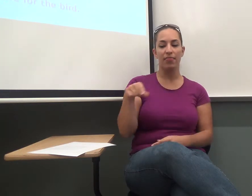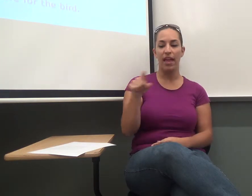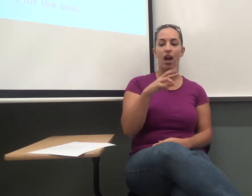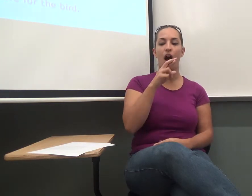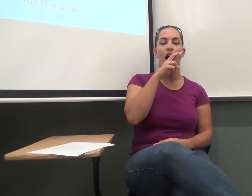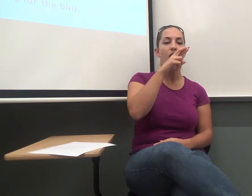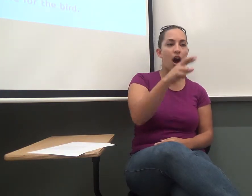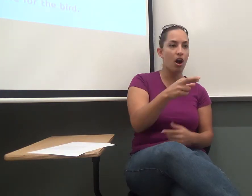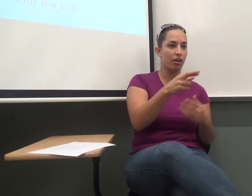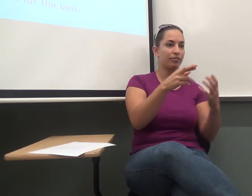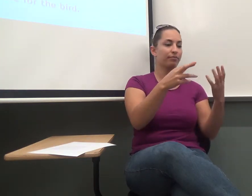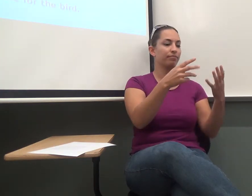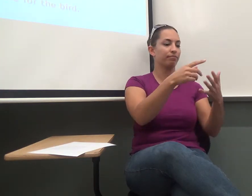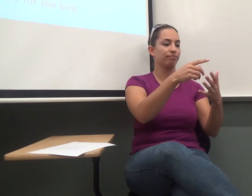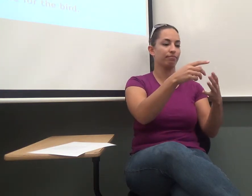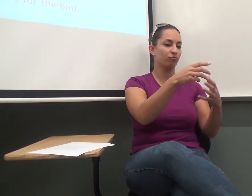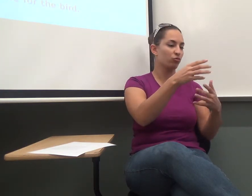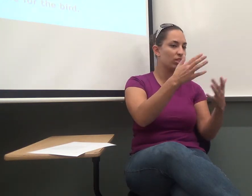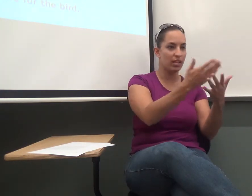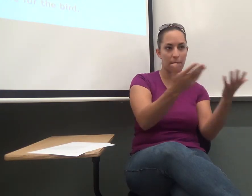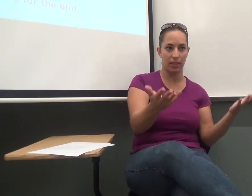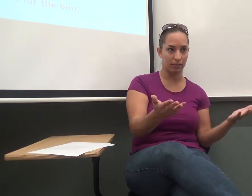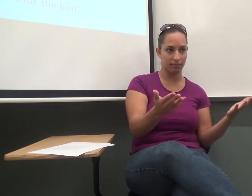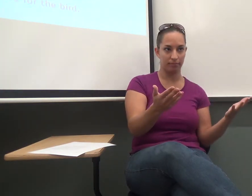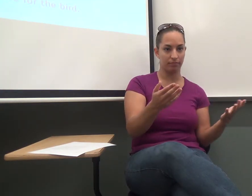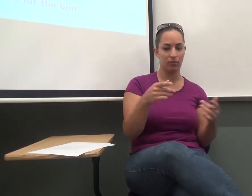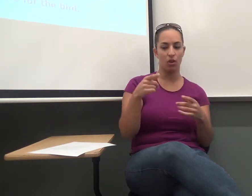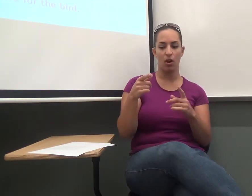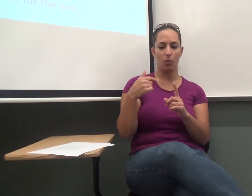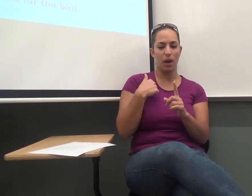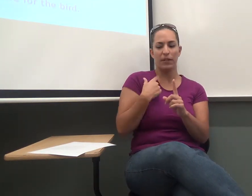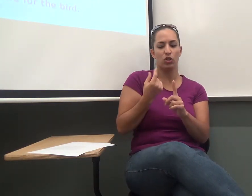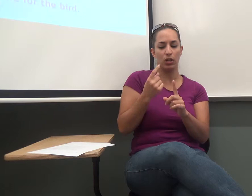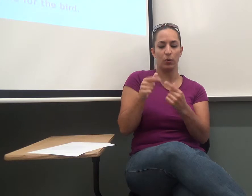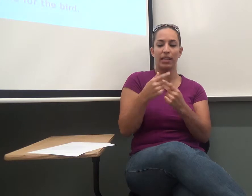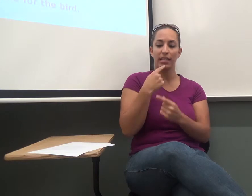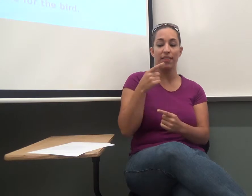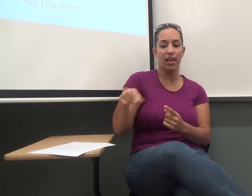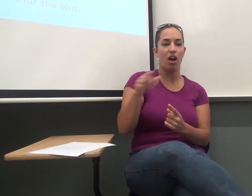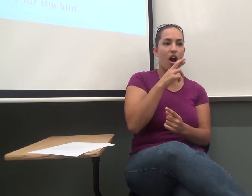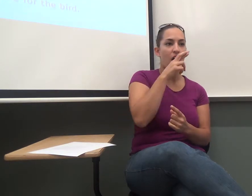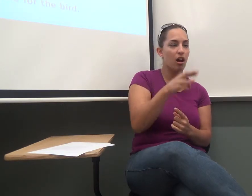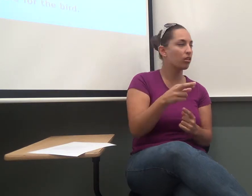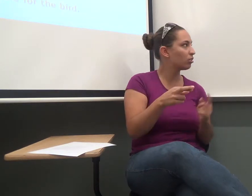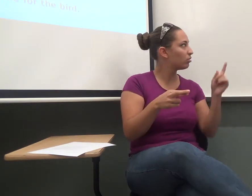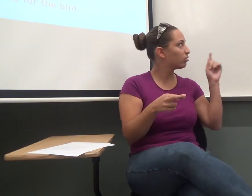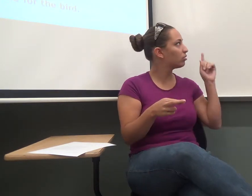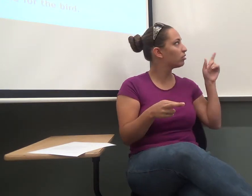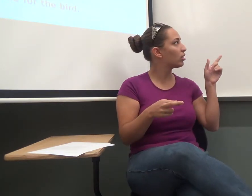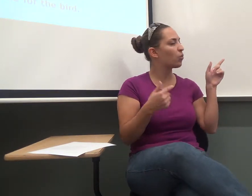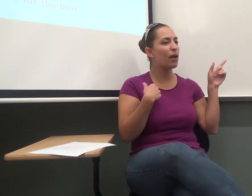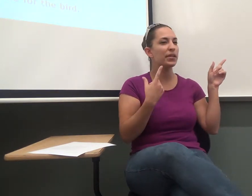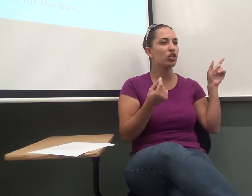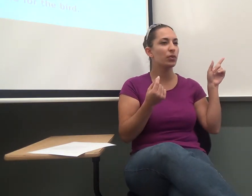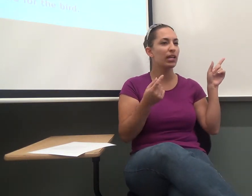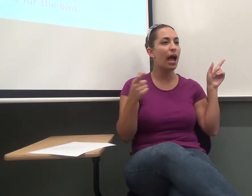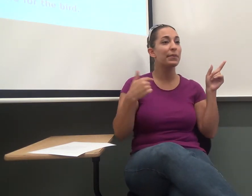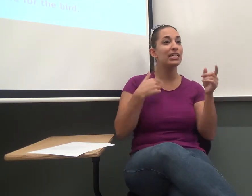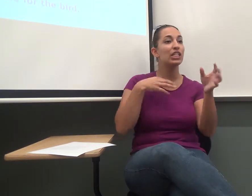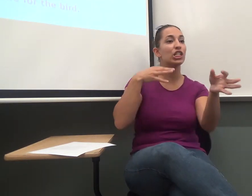the action or what's happening there? If I look at all these words, is there something here that looks familiar? What am I doing? Describing it? Yeah, I'm describing. And what